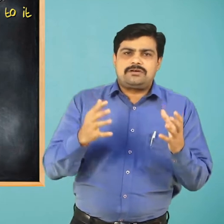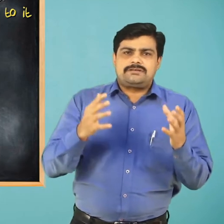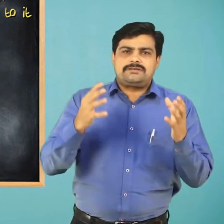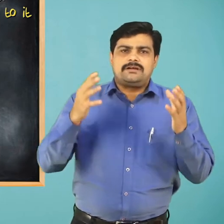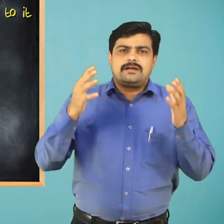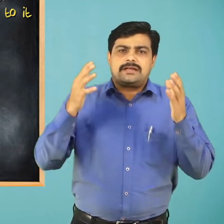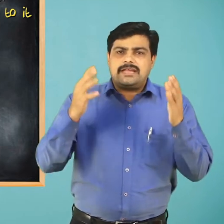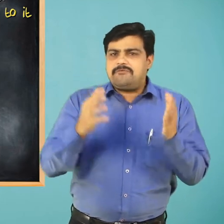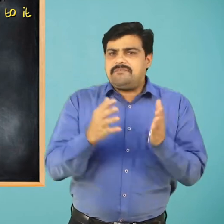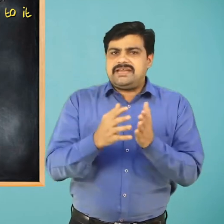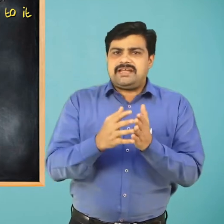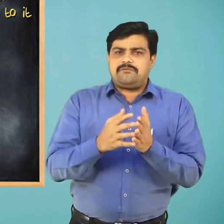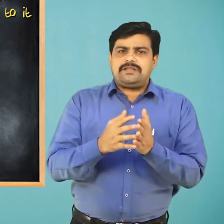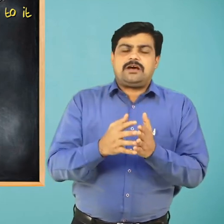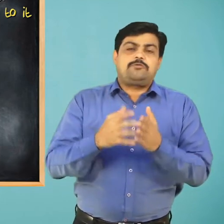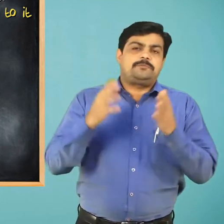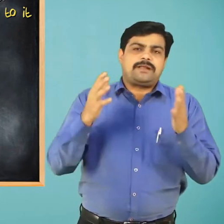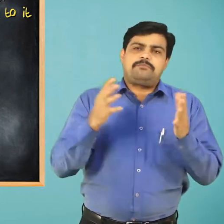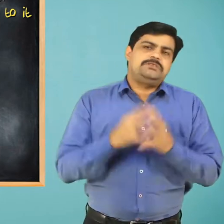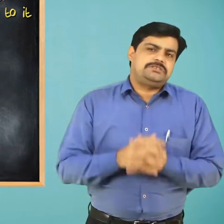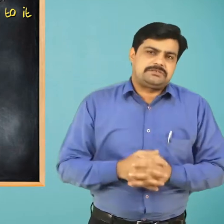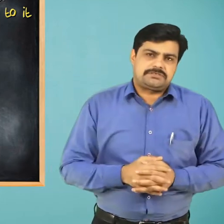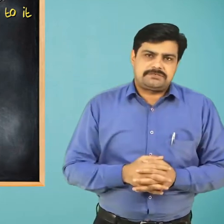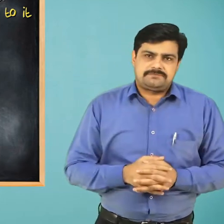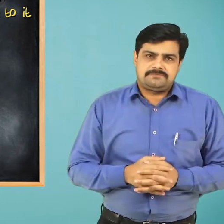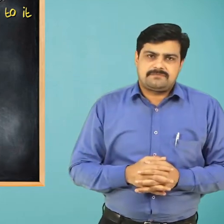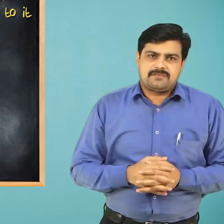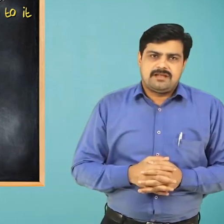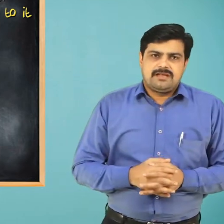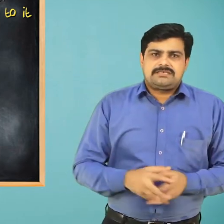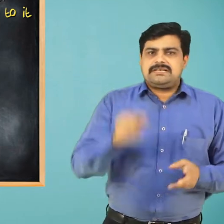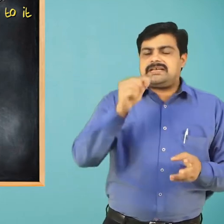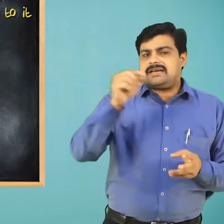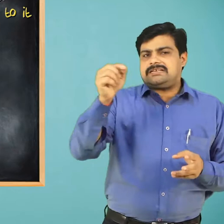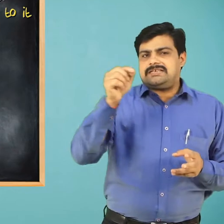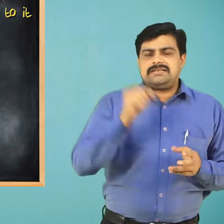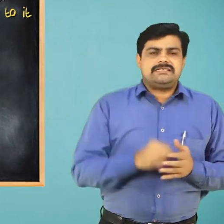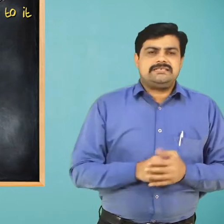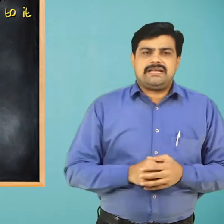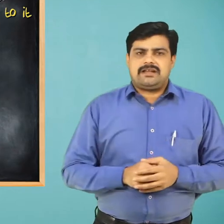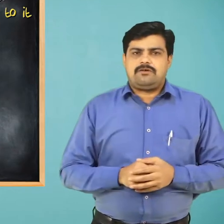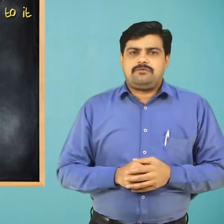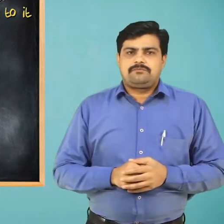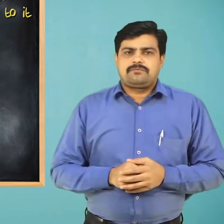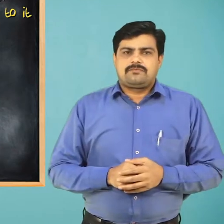don't give meaning without prepositions. See the correct sentence here now.